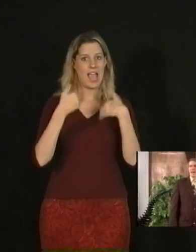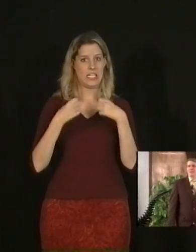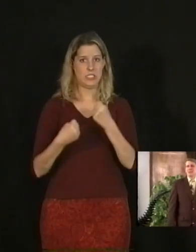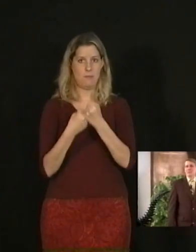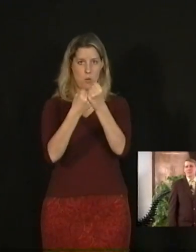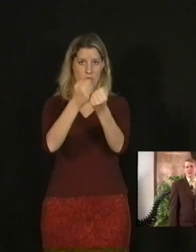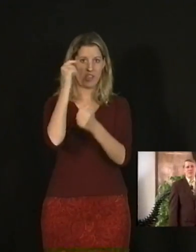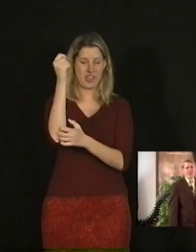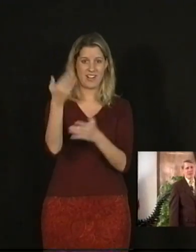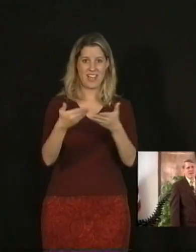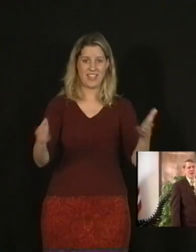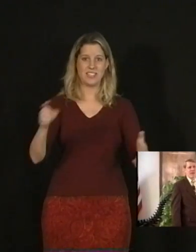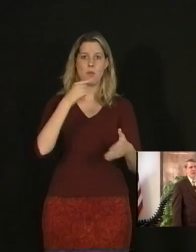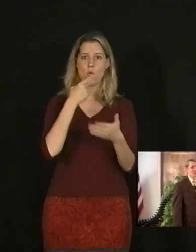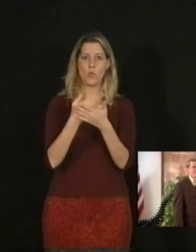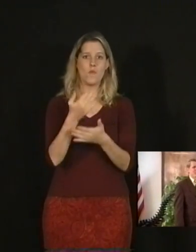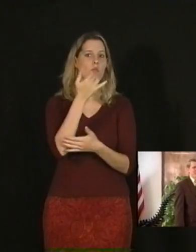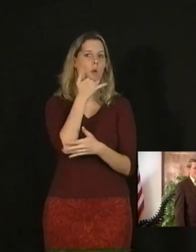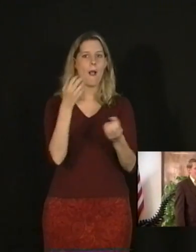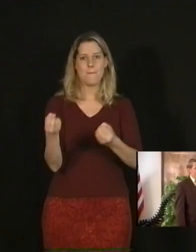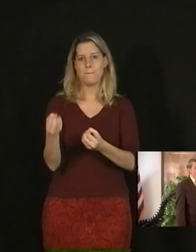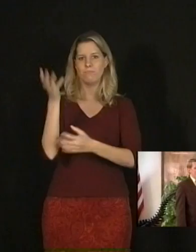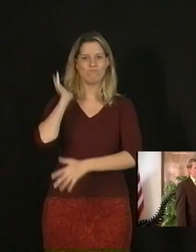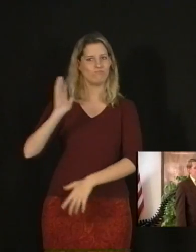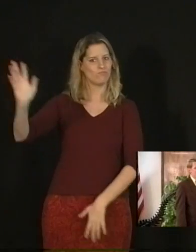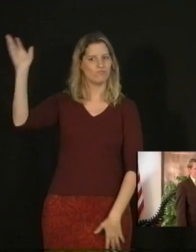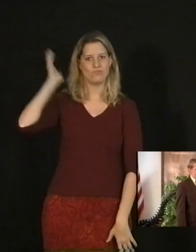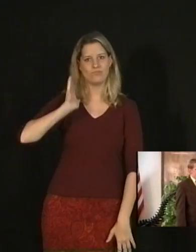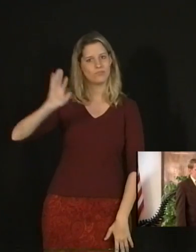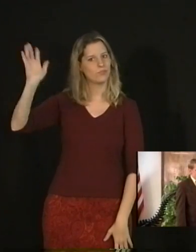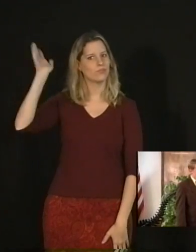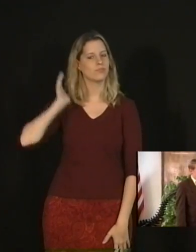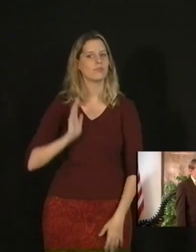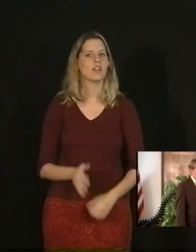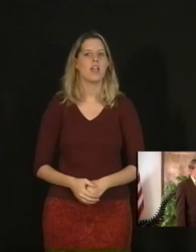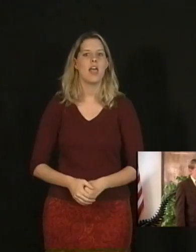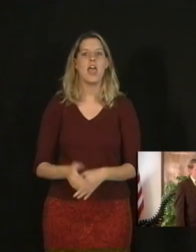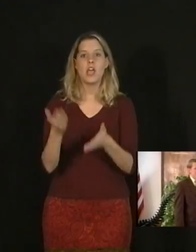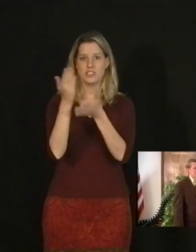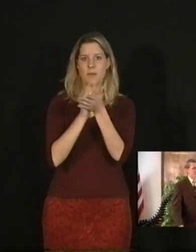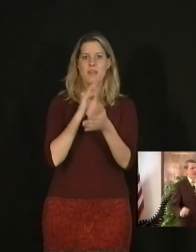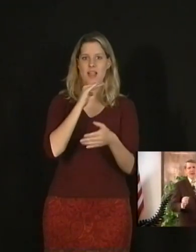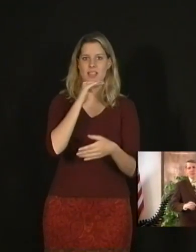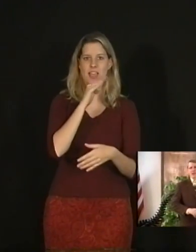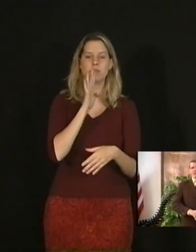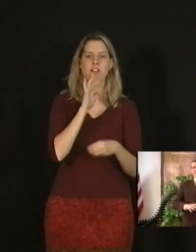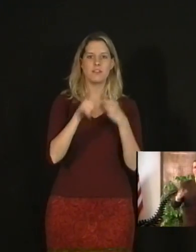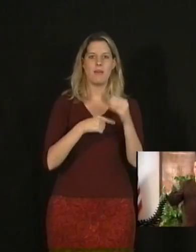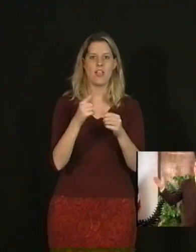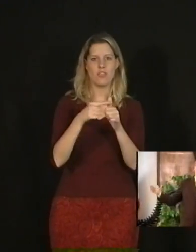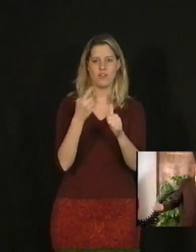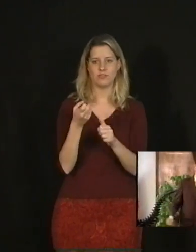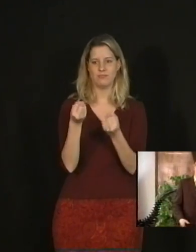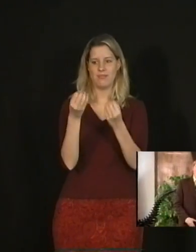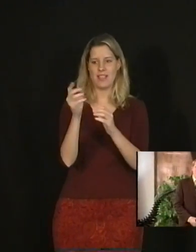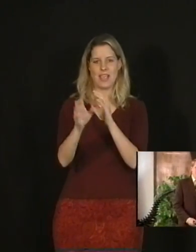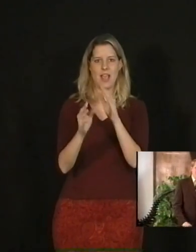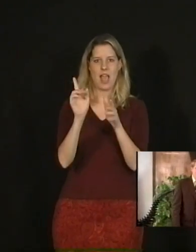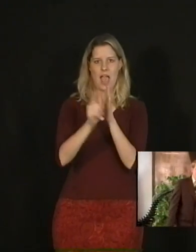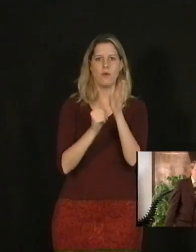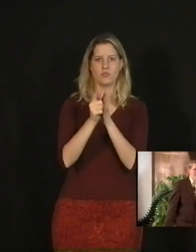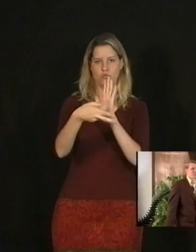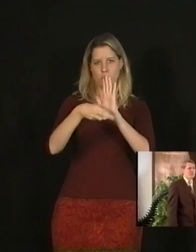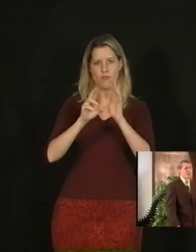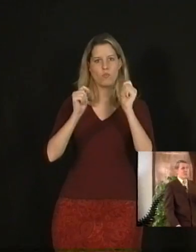All they have to support their theory are things that have been proven wrong many, many years ago. Here's some of the lies we covered in the first how many hours